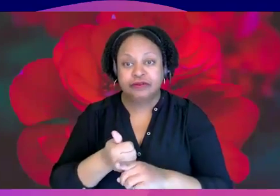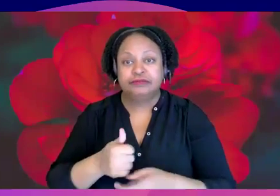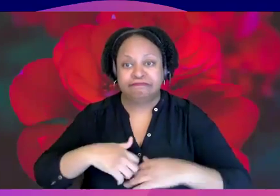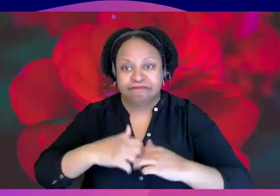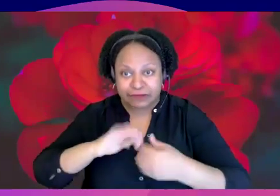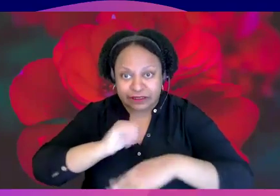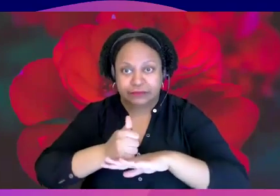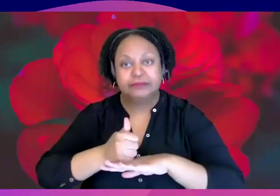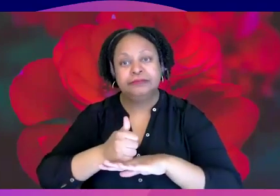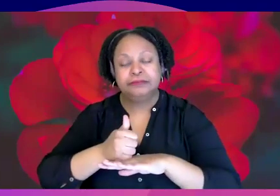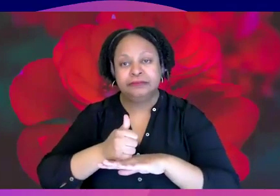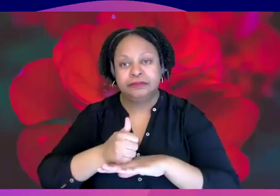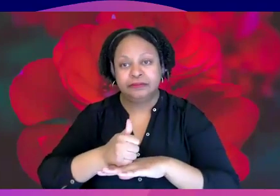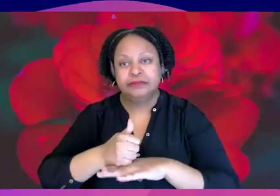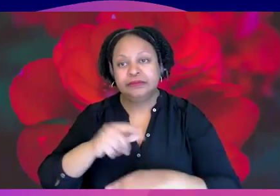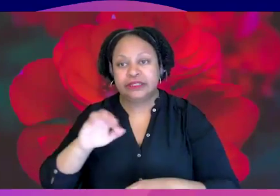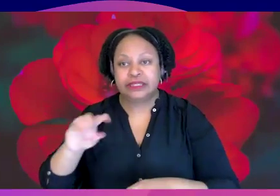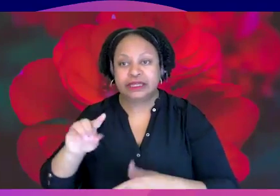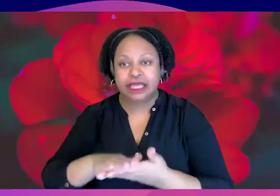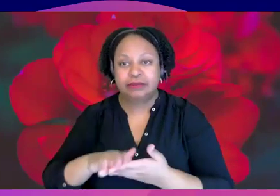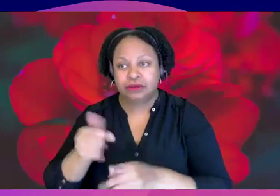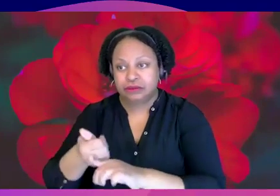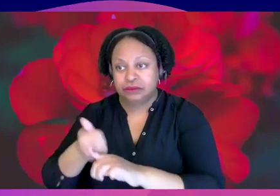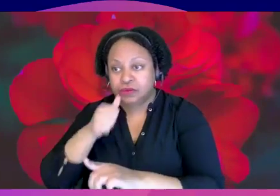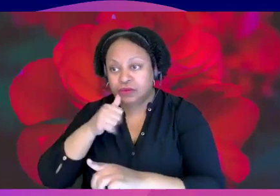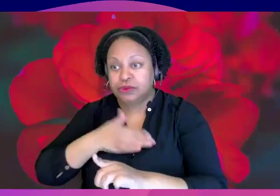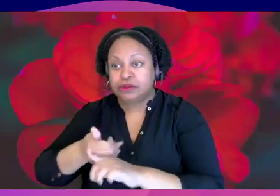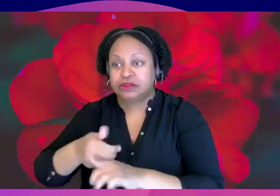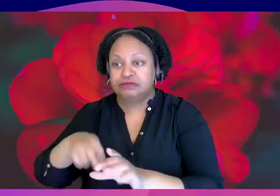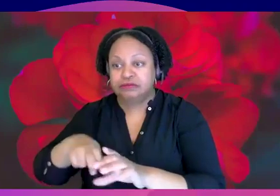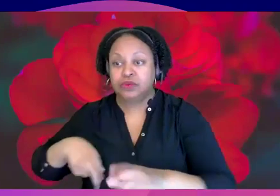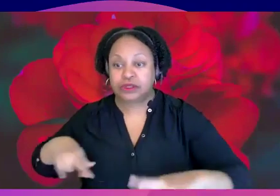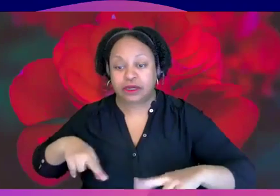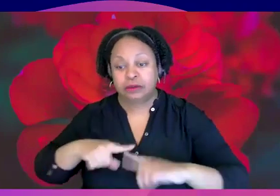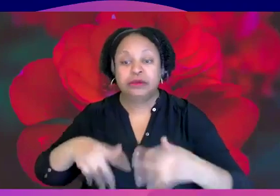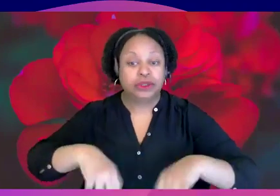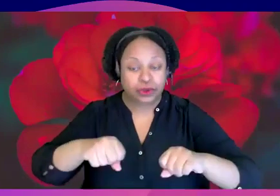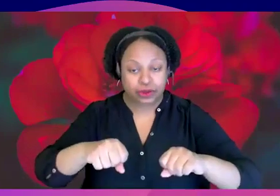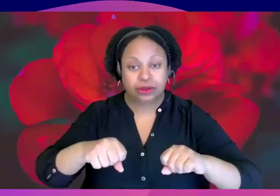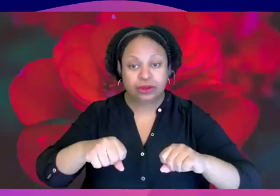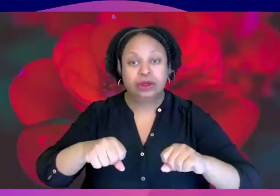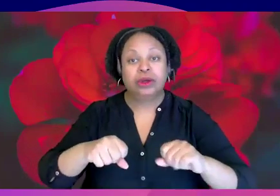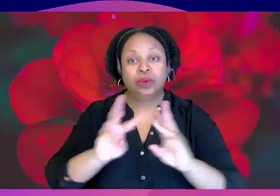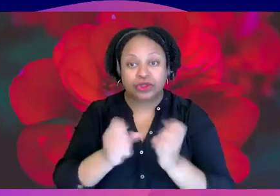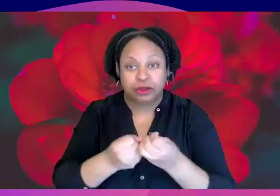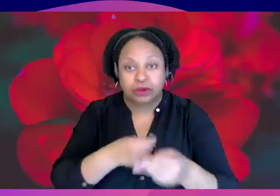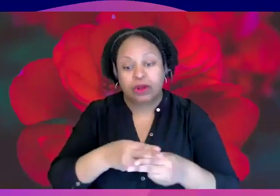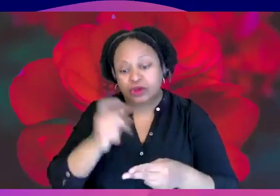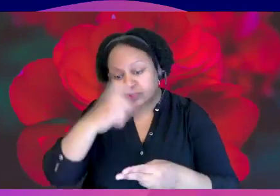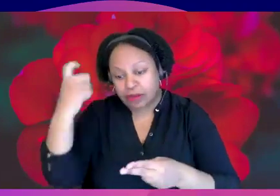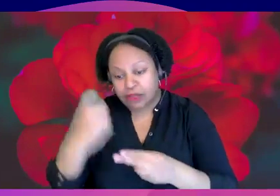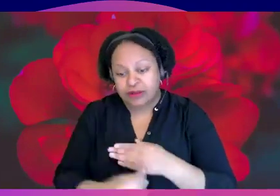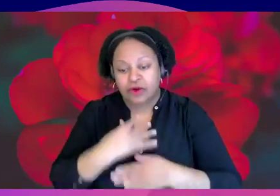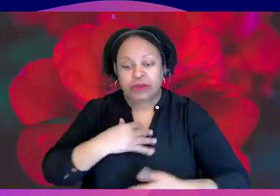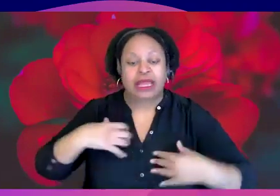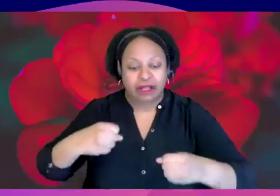She has since retired. But I took a training with her called Organizational Health in Trauma-Exposed Environments.